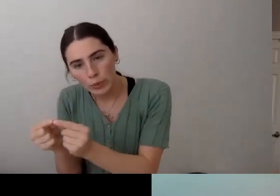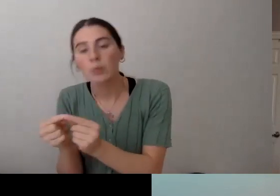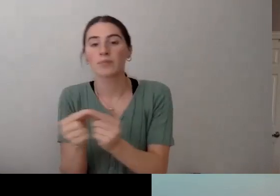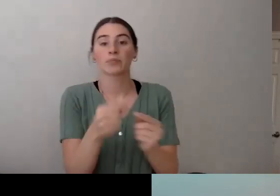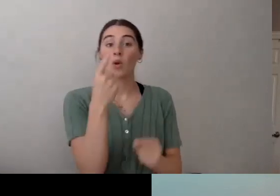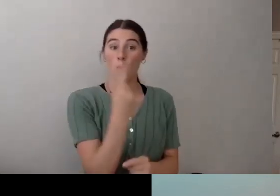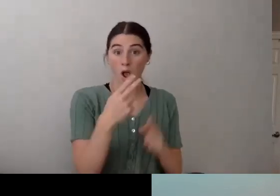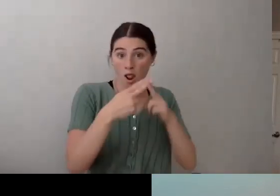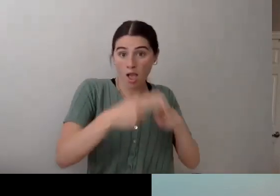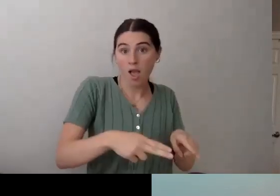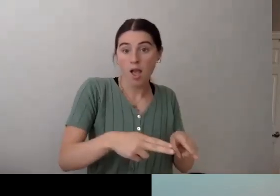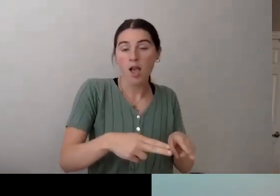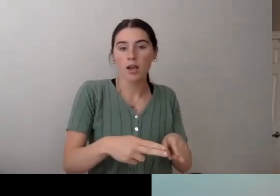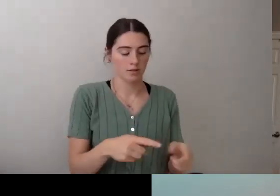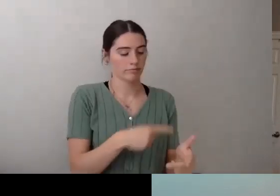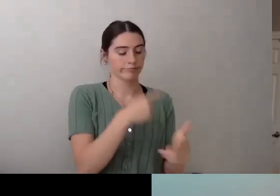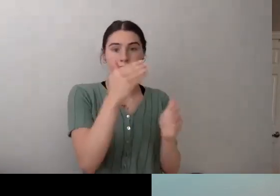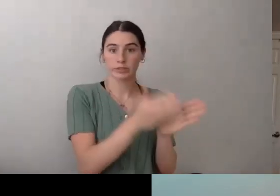and some fresh parsley,